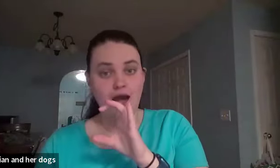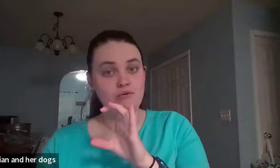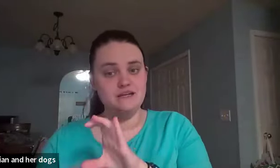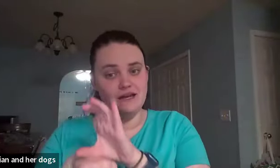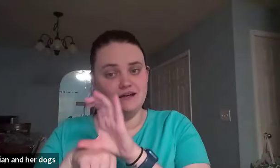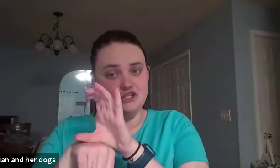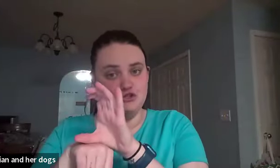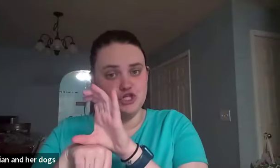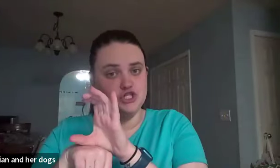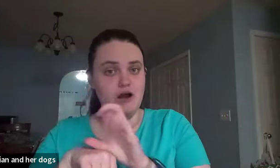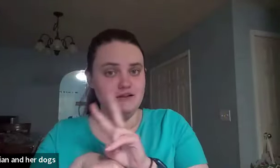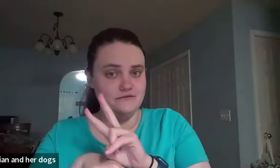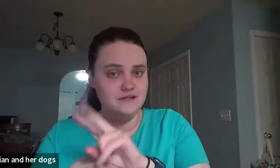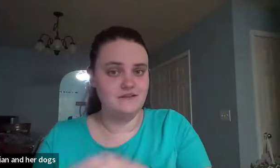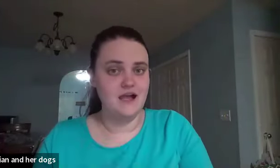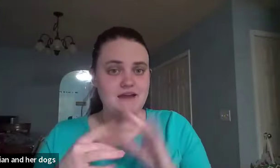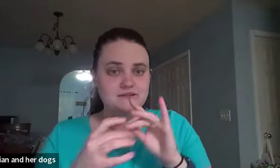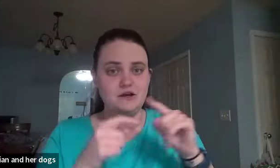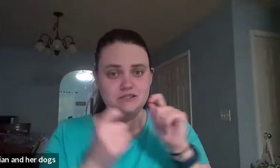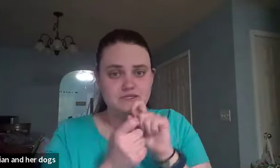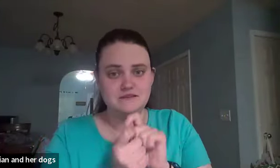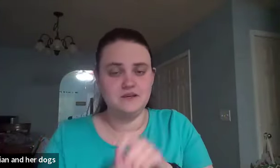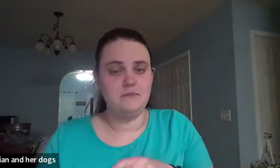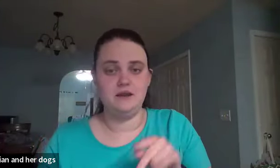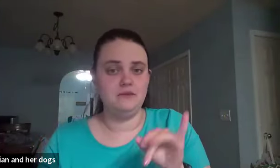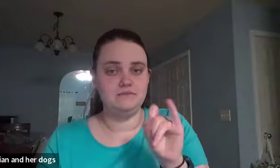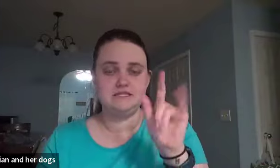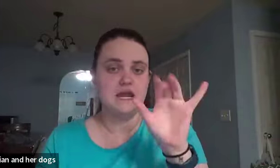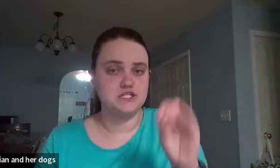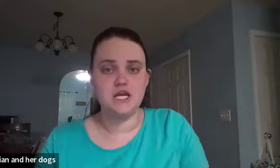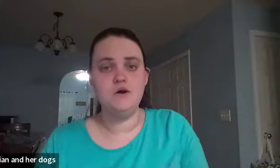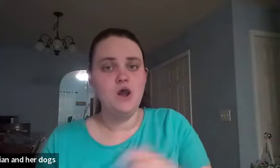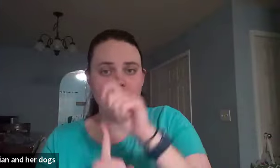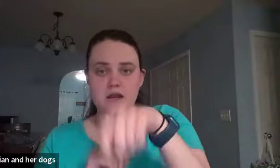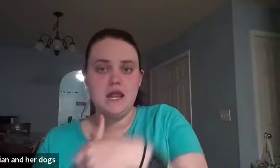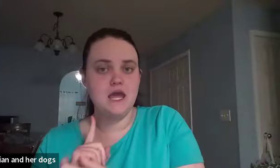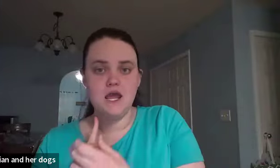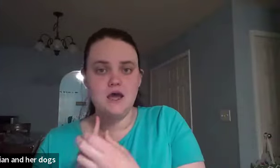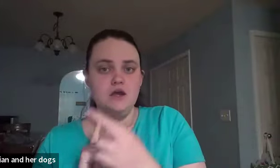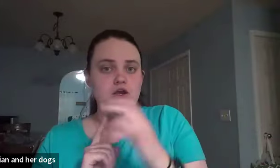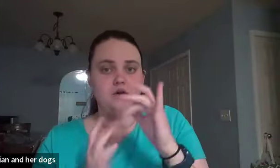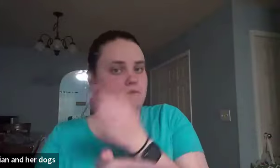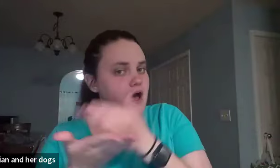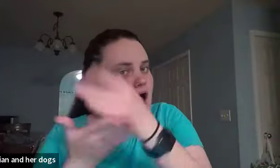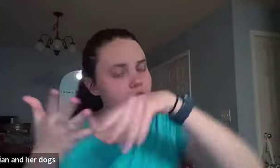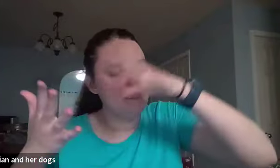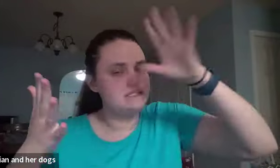I wouldn't technically do just chocolate or vanilla. I'd have to be all specific about it being pistachio or banana, cream pie. I mean, it's